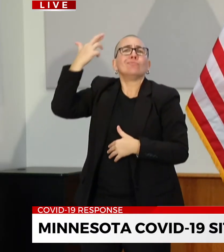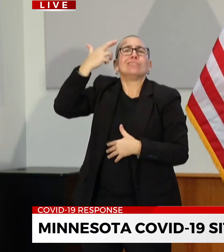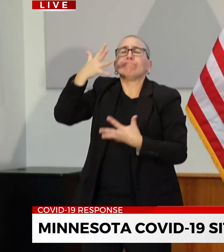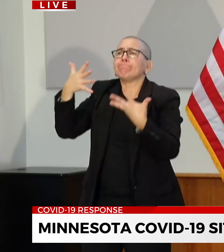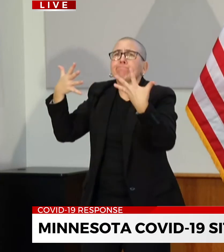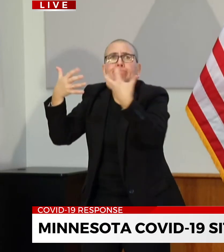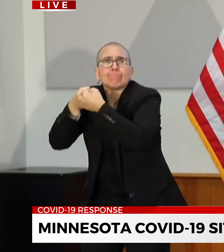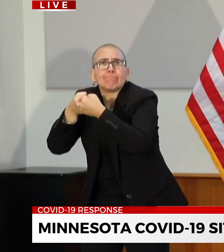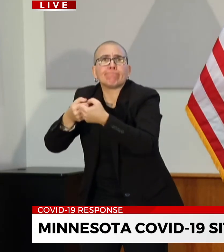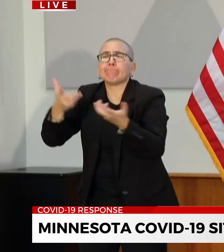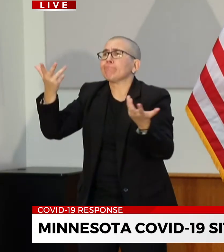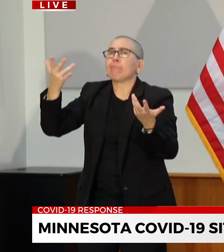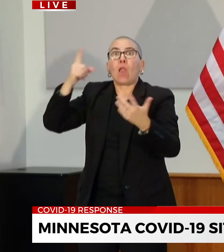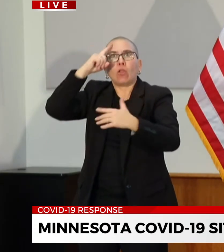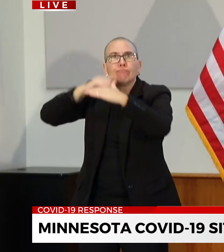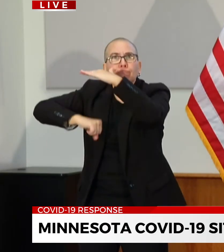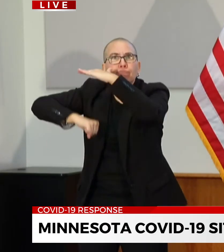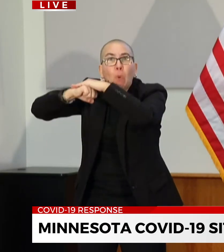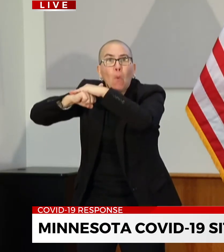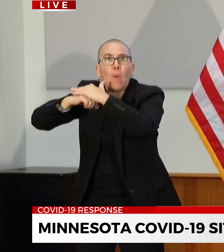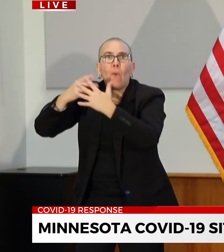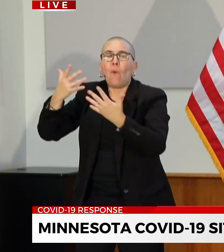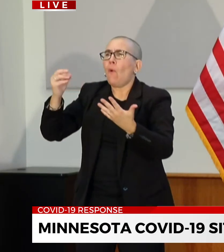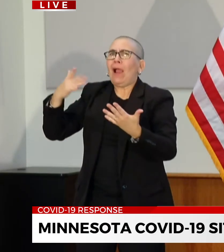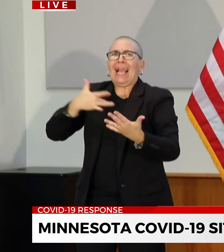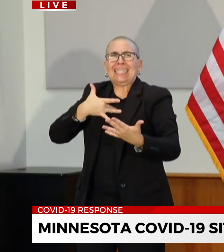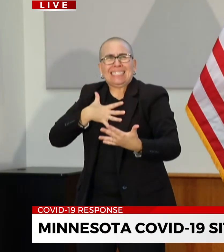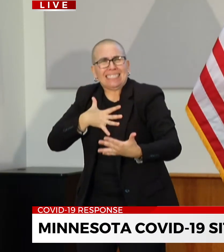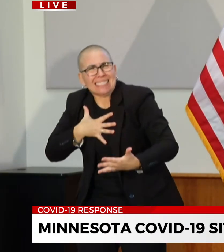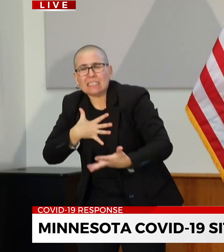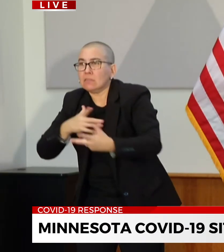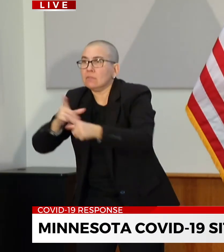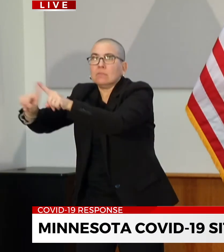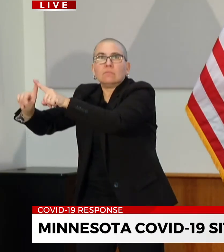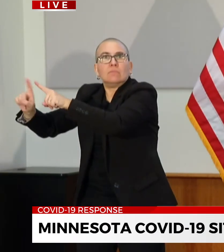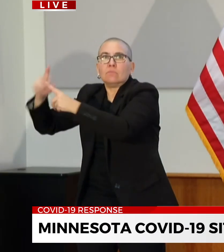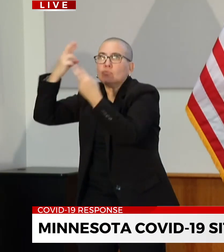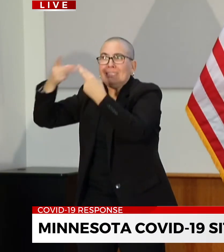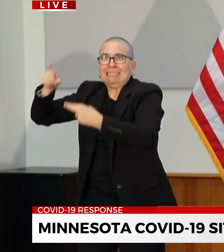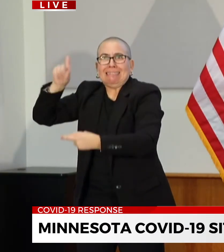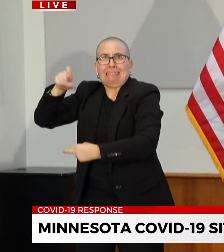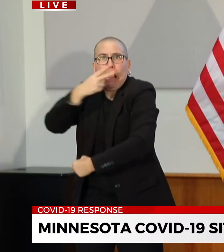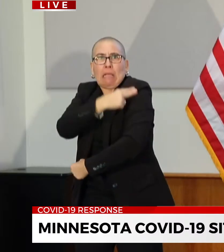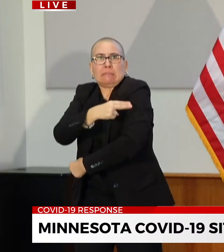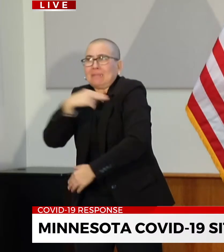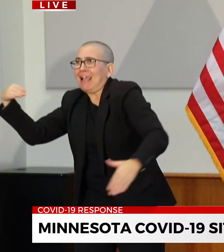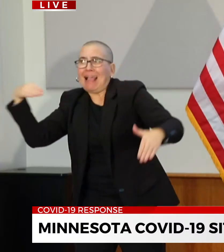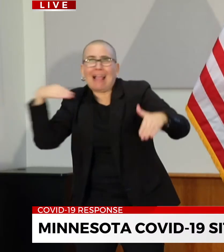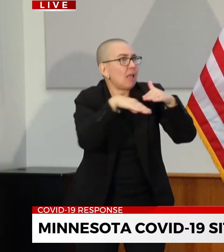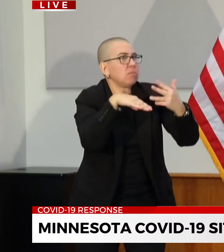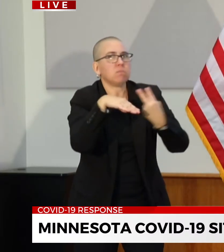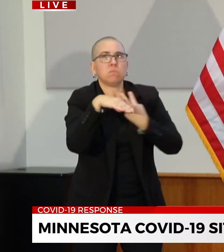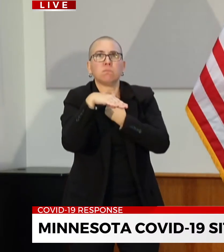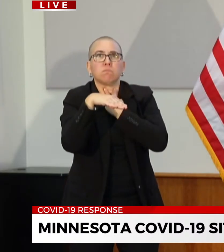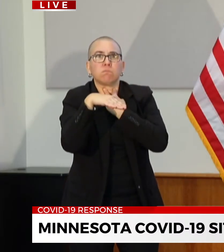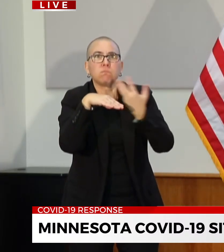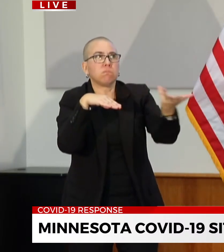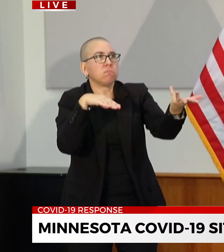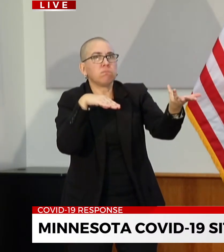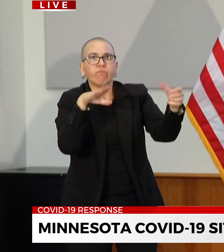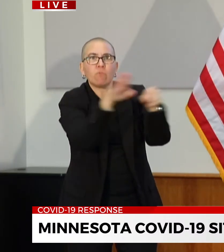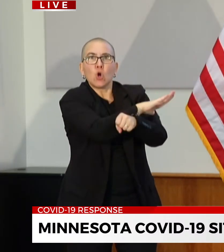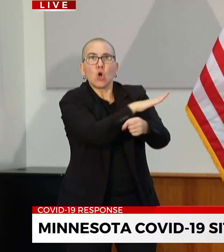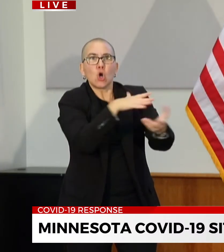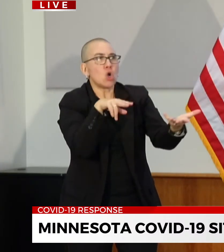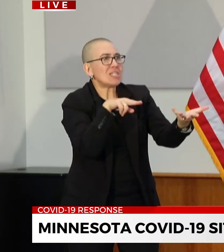some of the physicians helping to manage patient flow in our hospitals that it's becoming more difficult and needing to move patients further